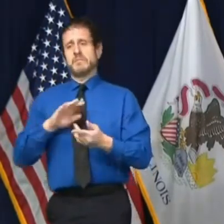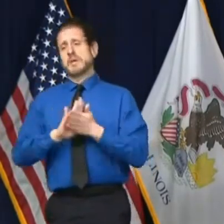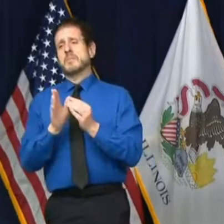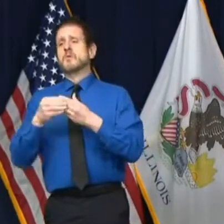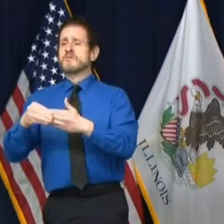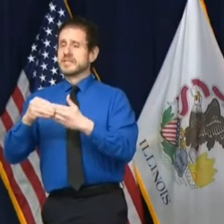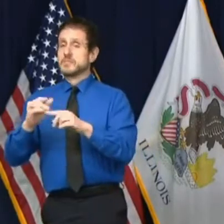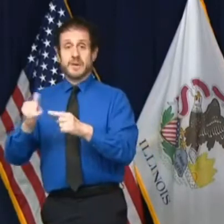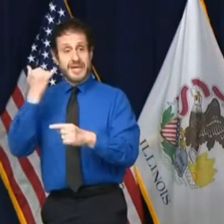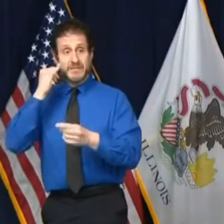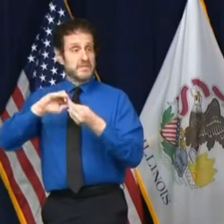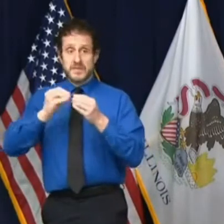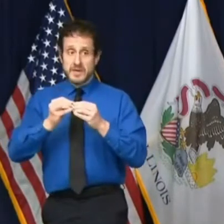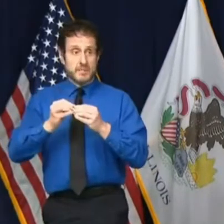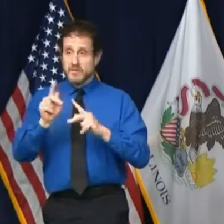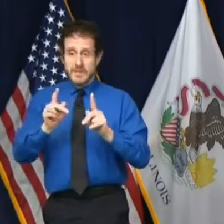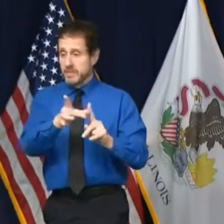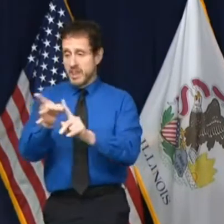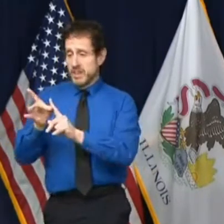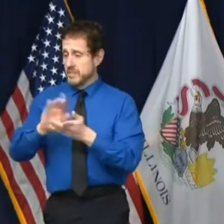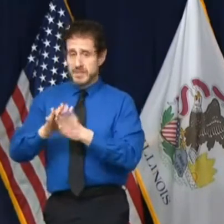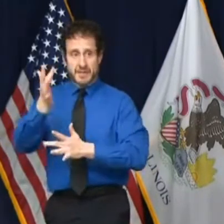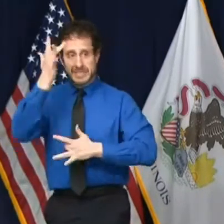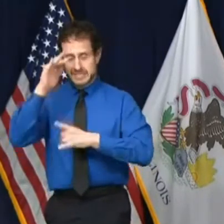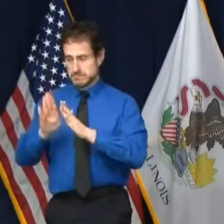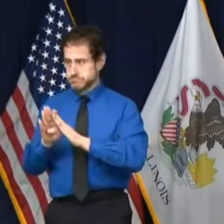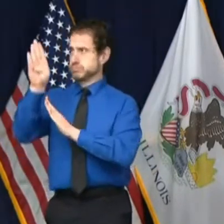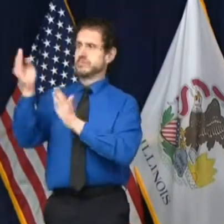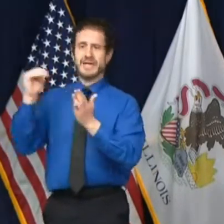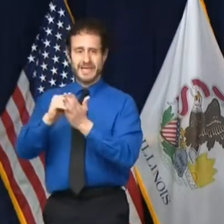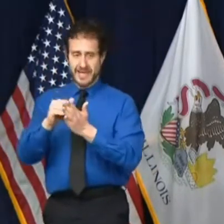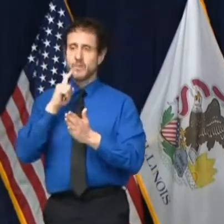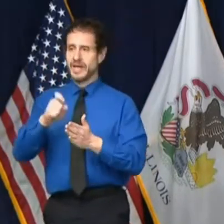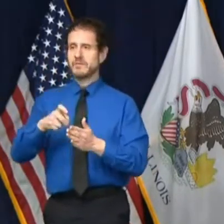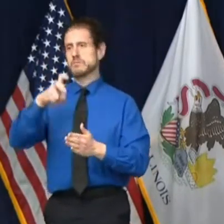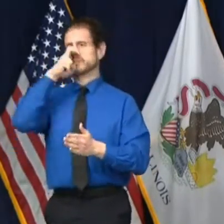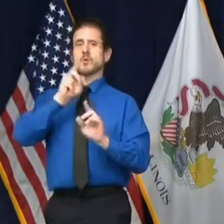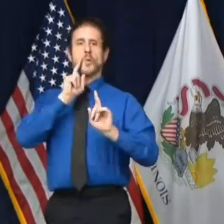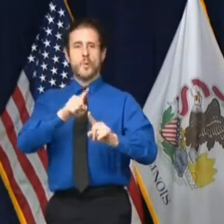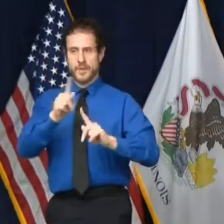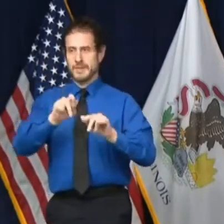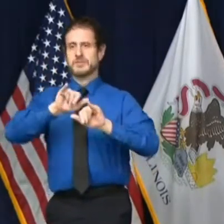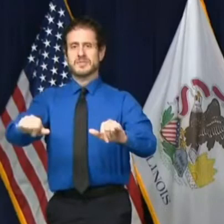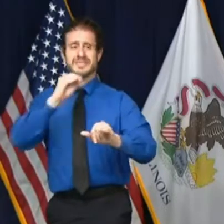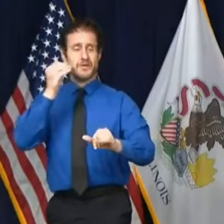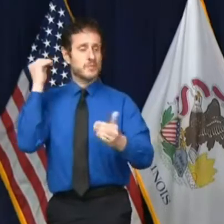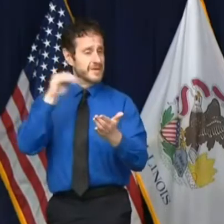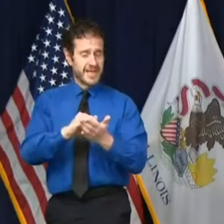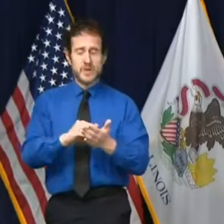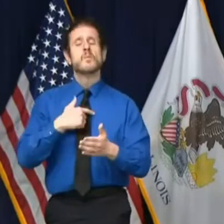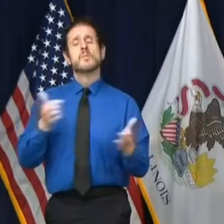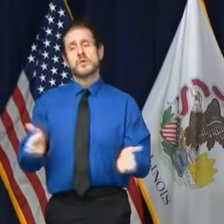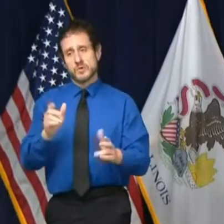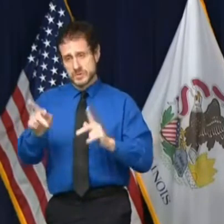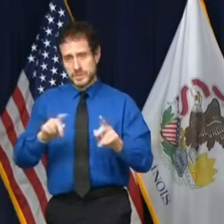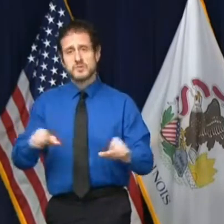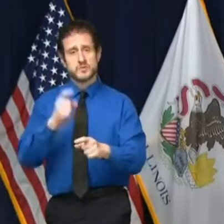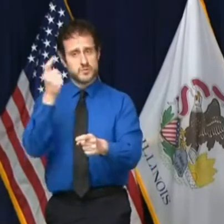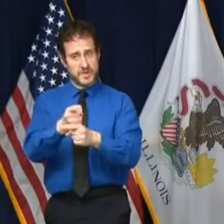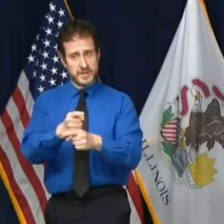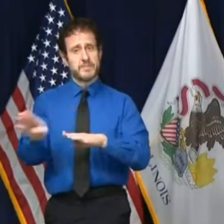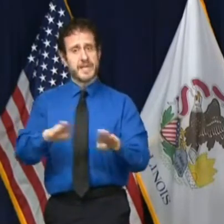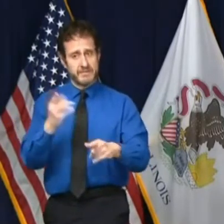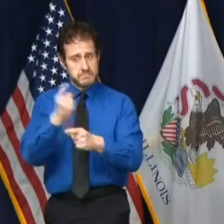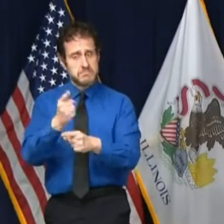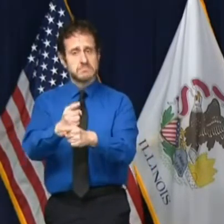a spike of cases as a result of people not following the rules. So again, we want to encourage people to do the right thing. I'm